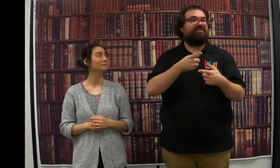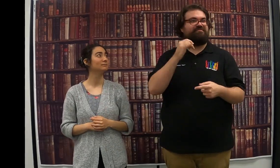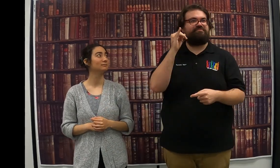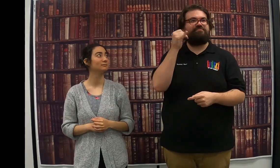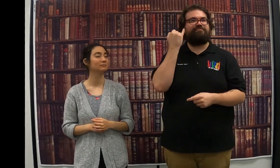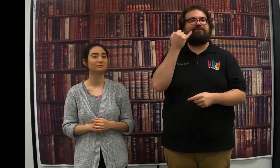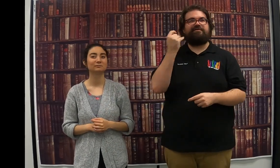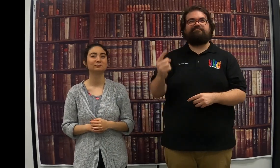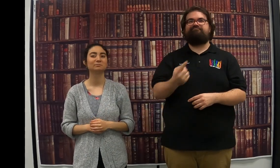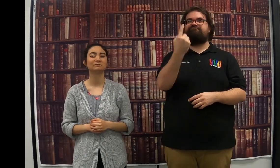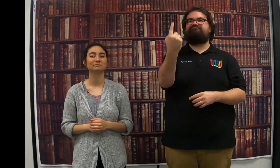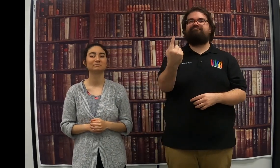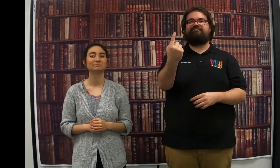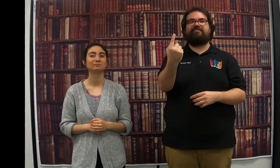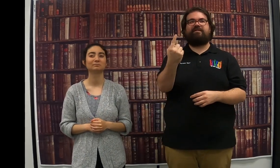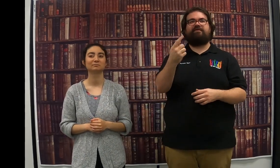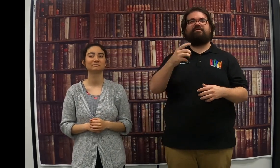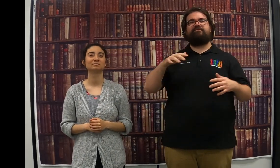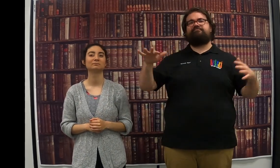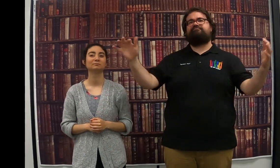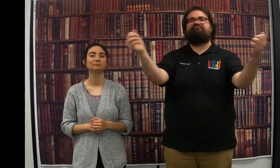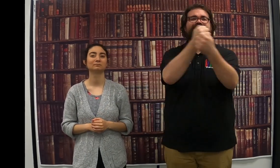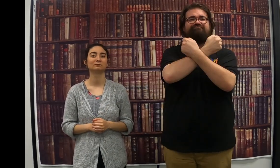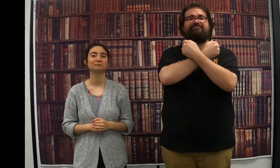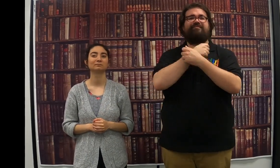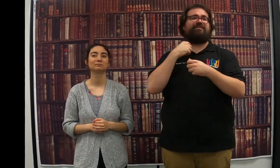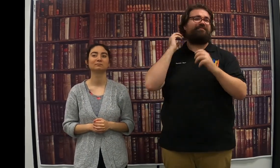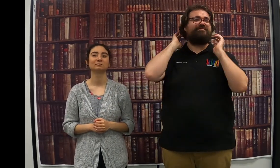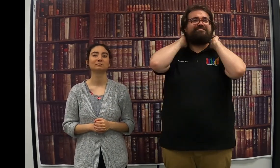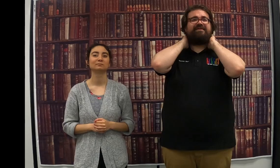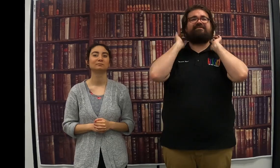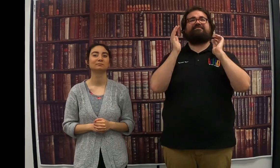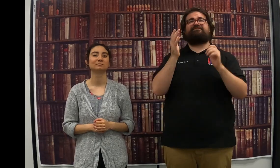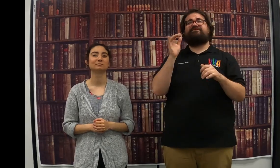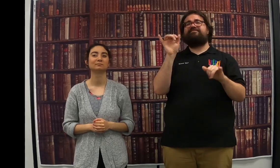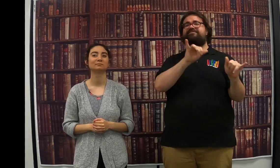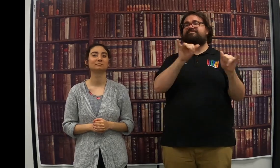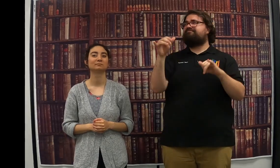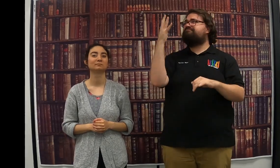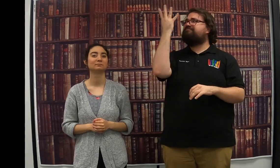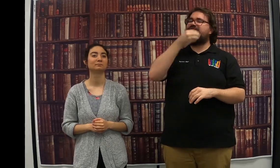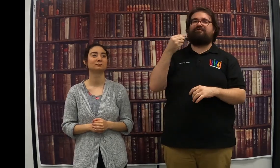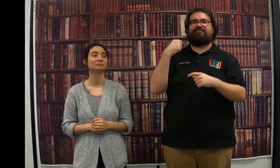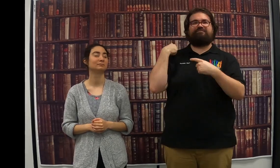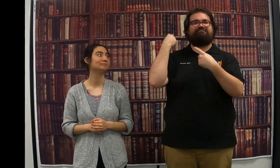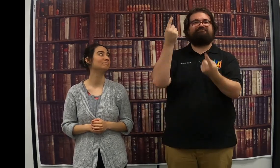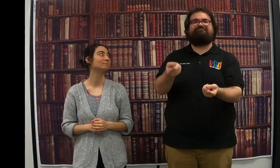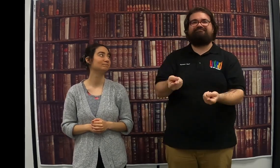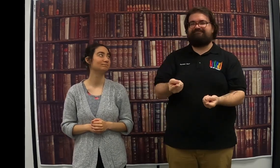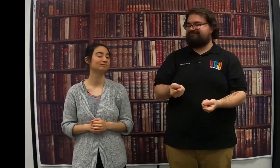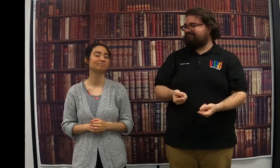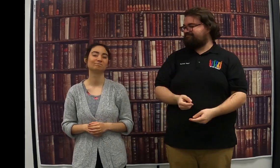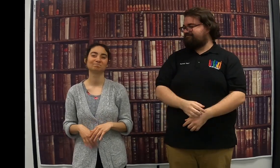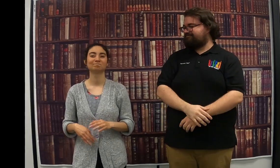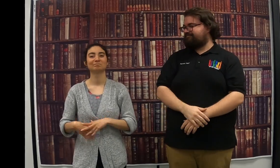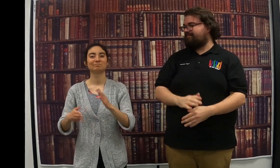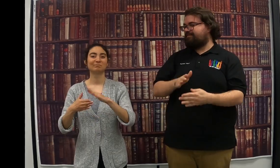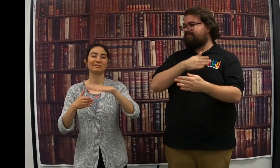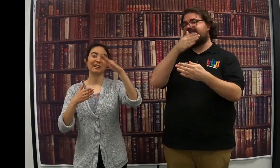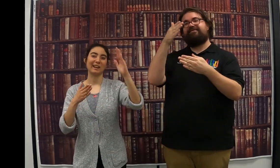there, clasping him round the neck, and she was as beautiful as ever. The